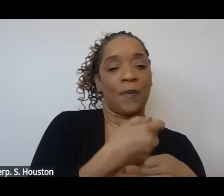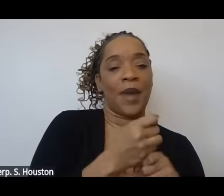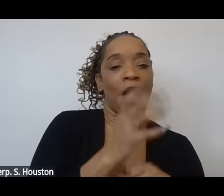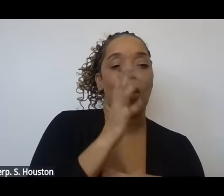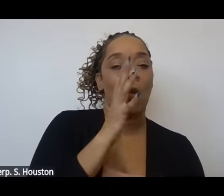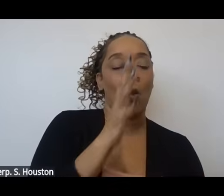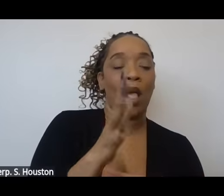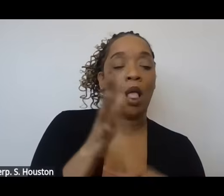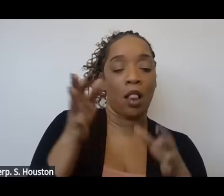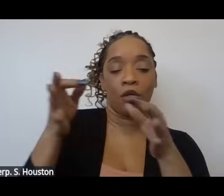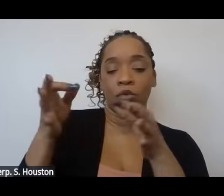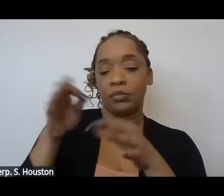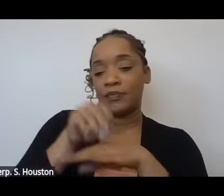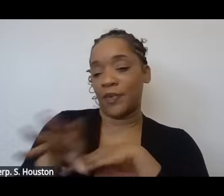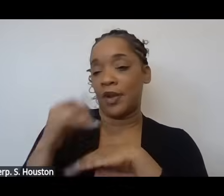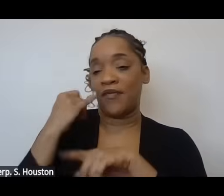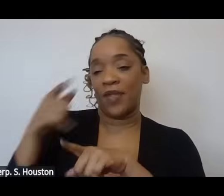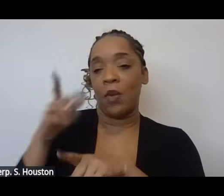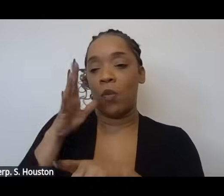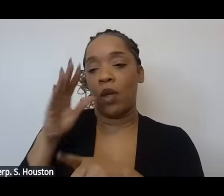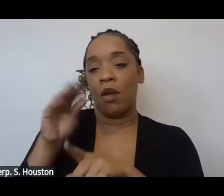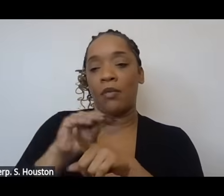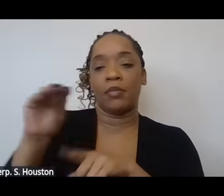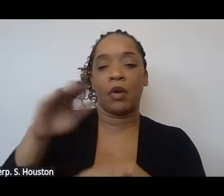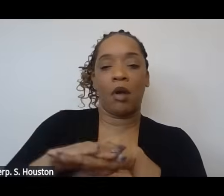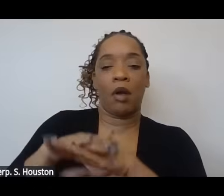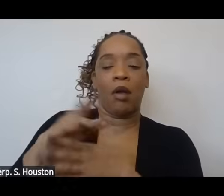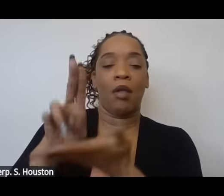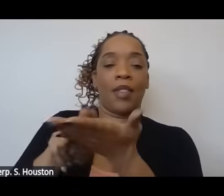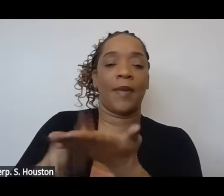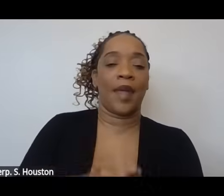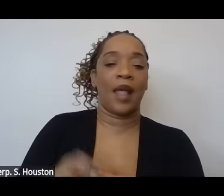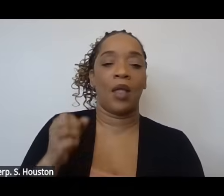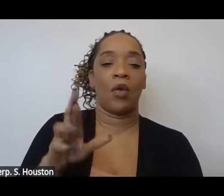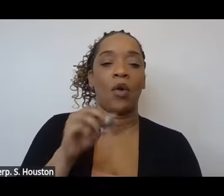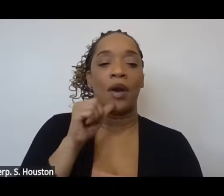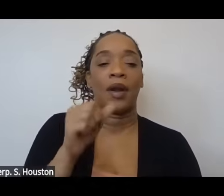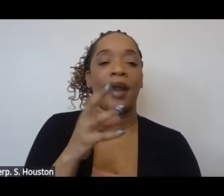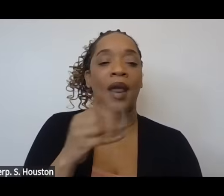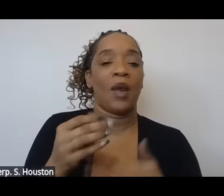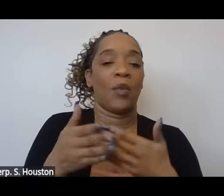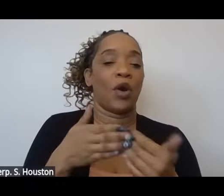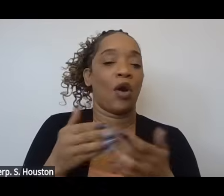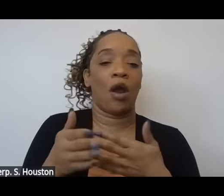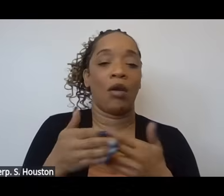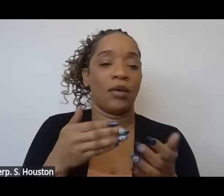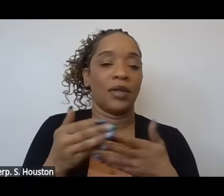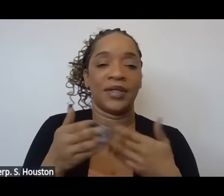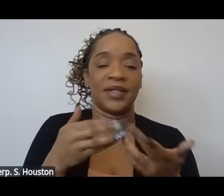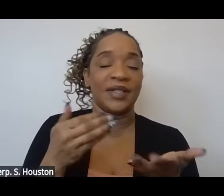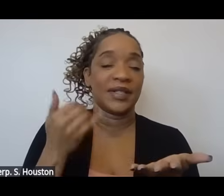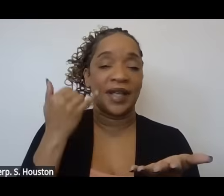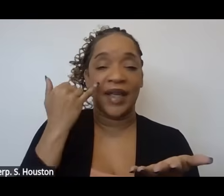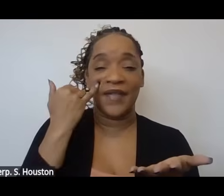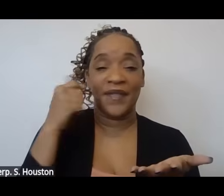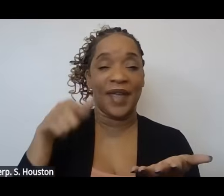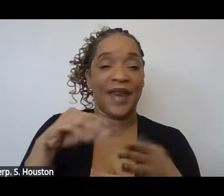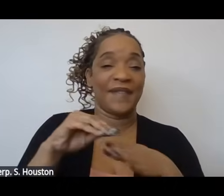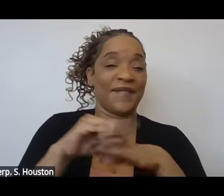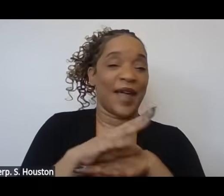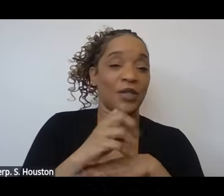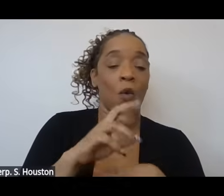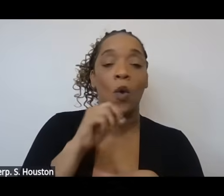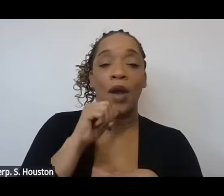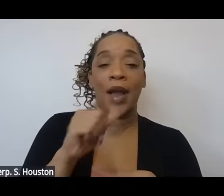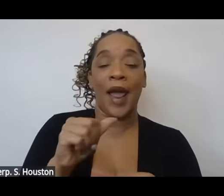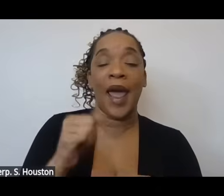fact and investigate it regardless of whether it affects whether they make the ballot, to see if there was any criminal behavior. And that's where the investigation